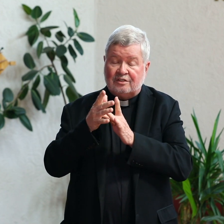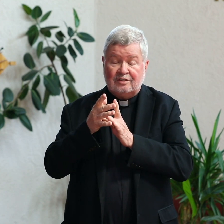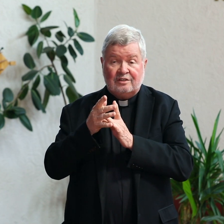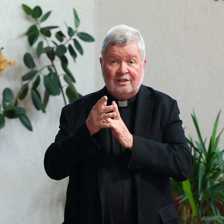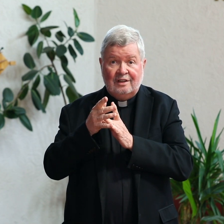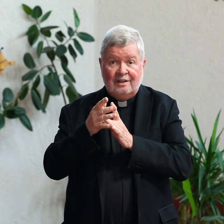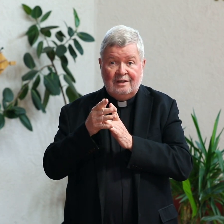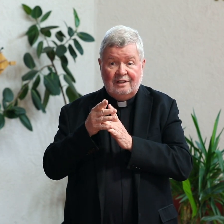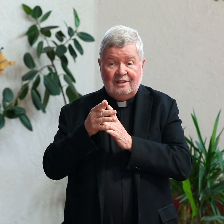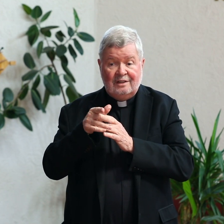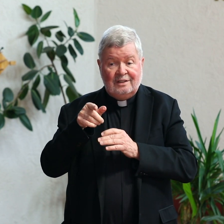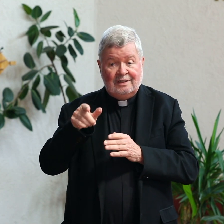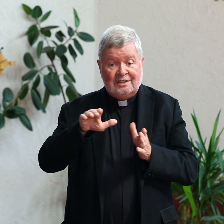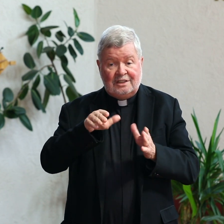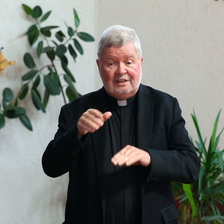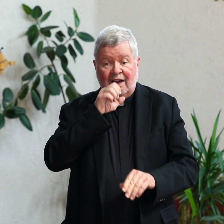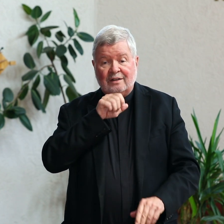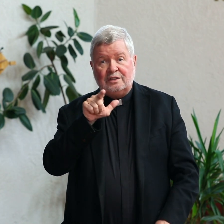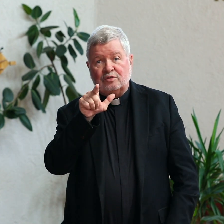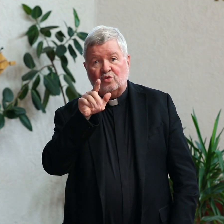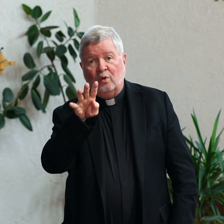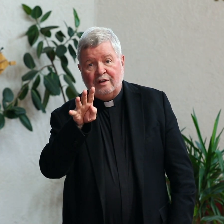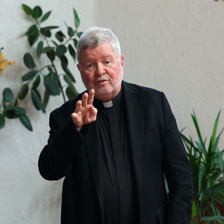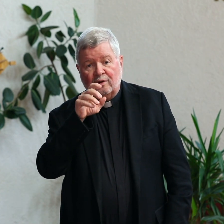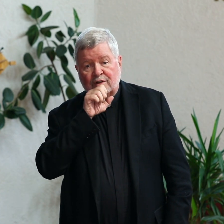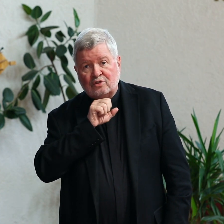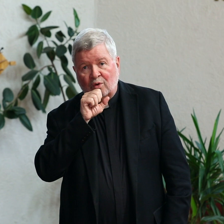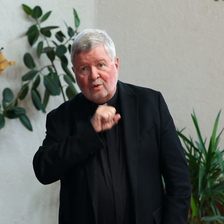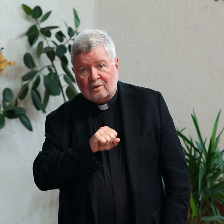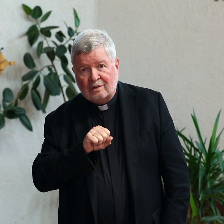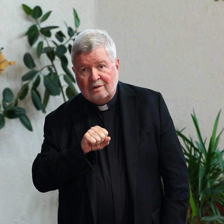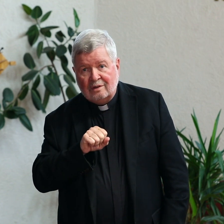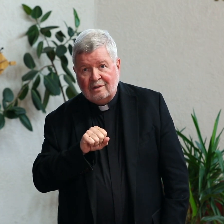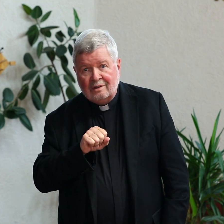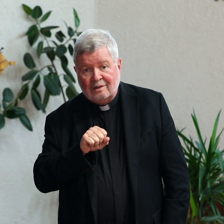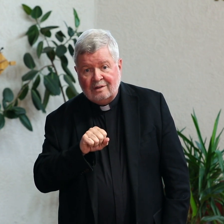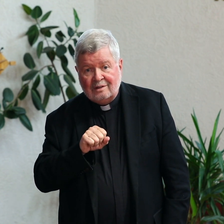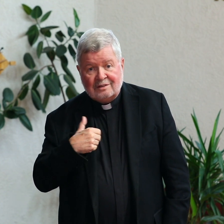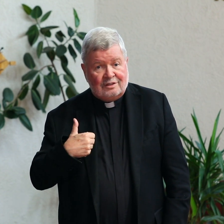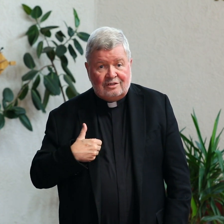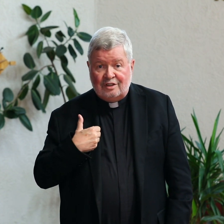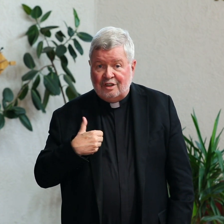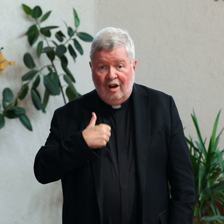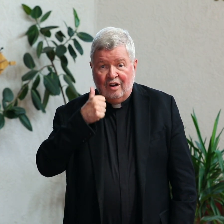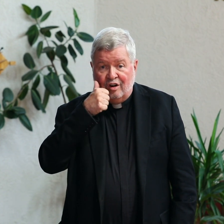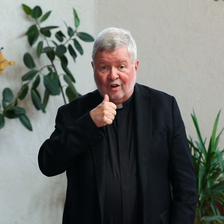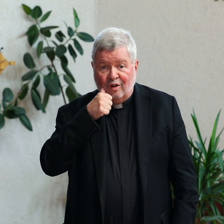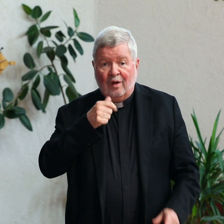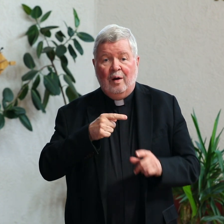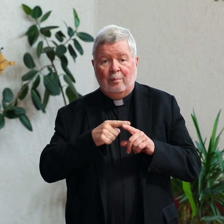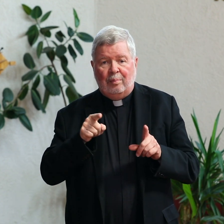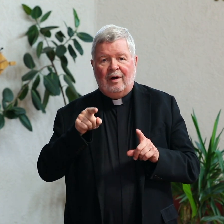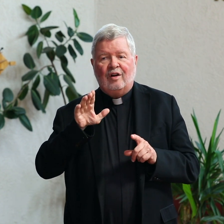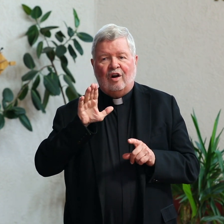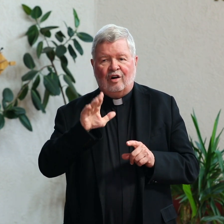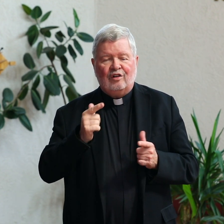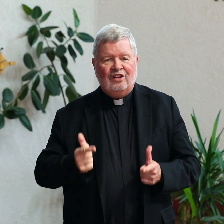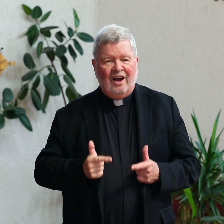Jesus. She died, she was 24 years old. Just a young girl, but her